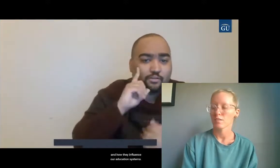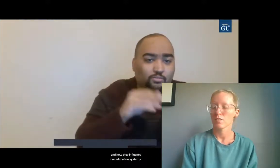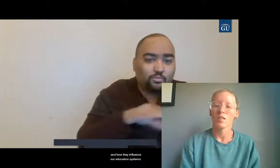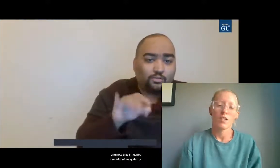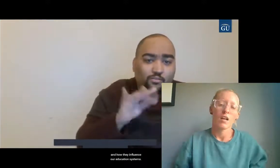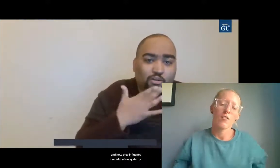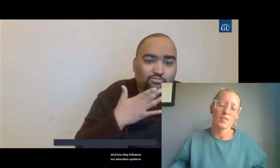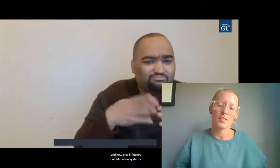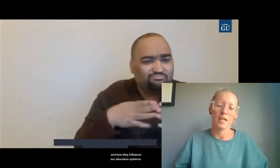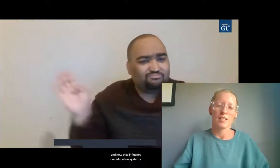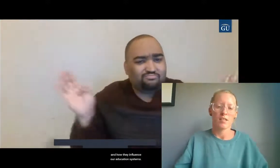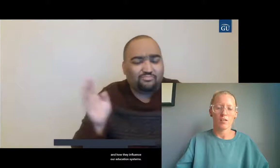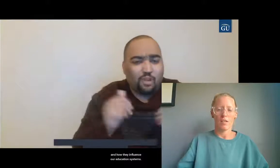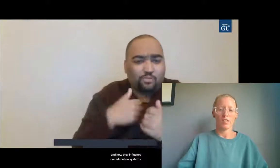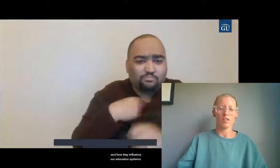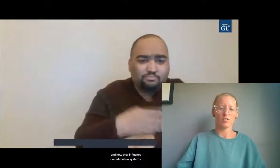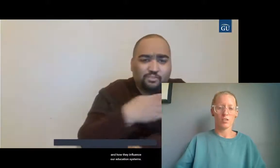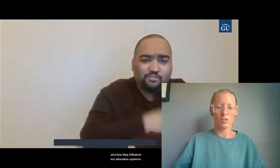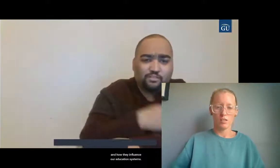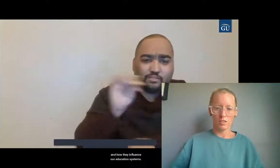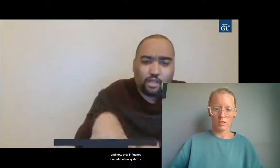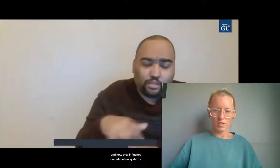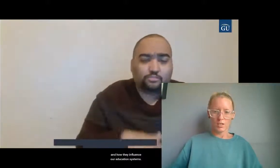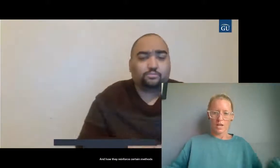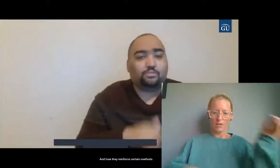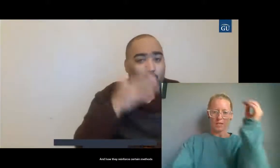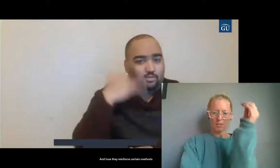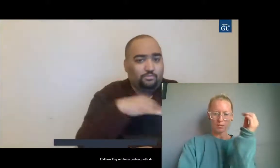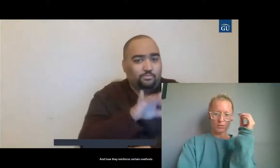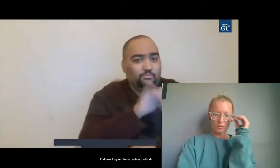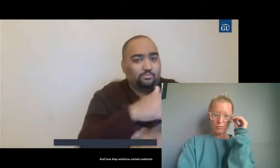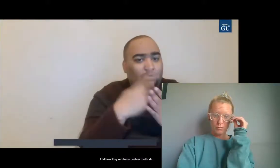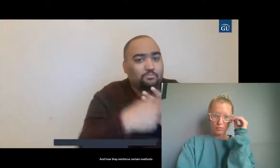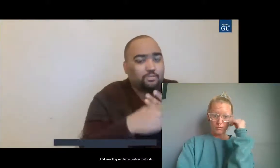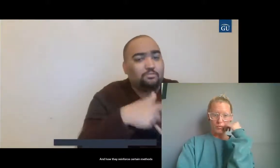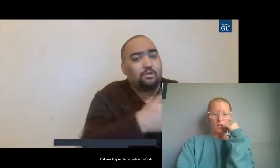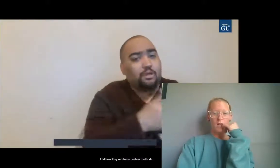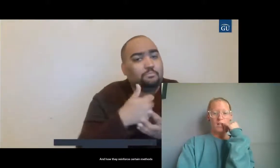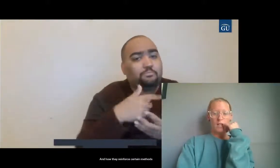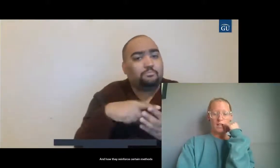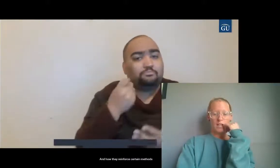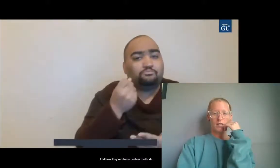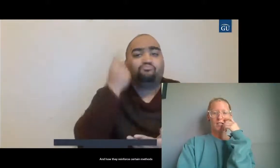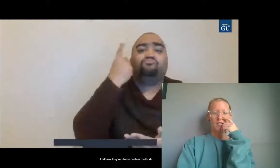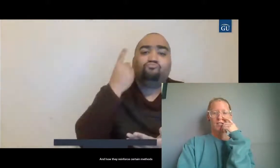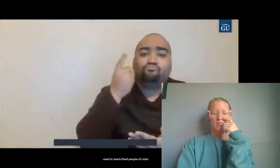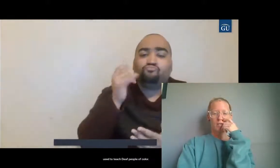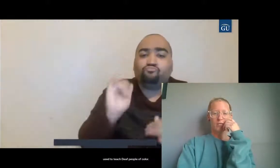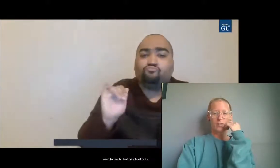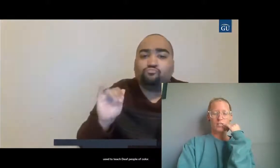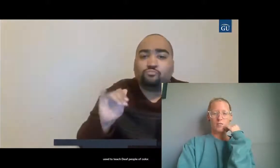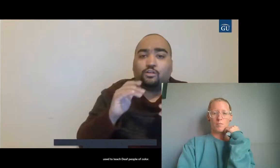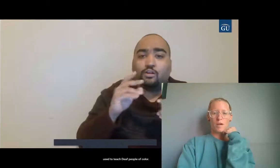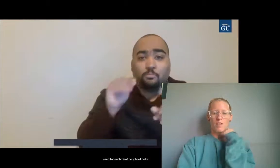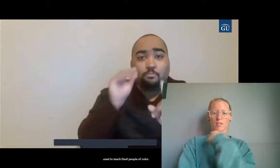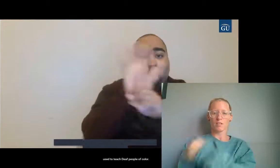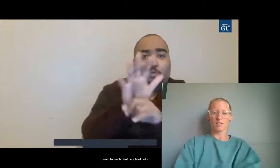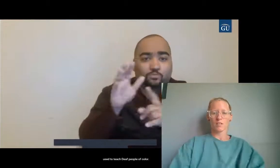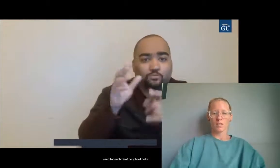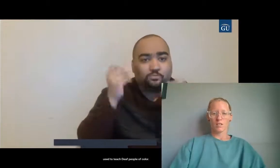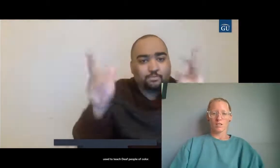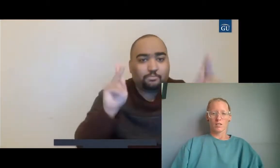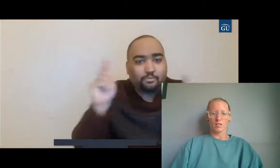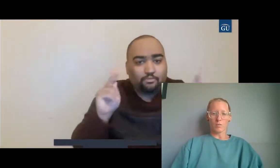influences of society at large. I was able to improve and reinforce different